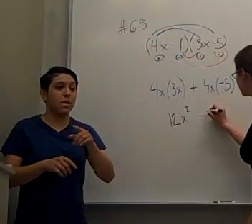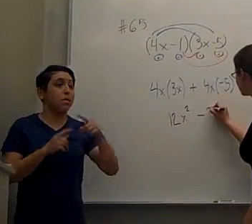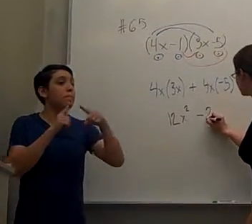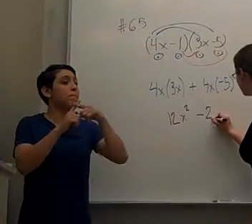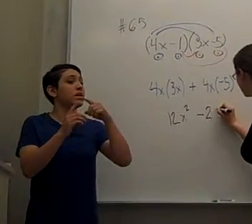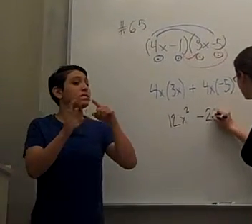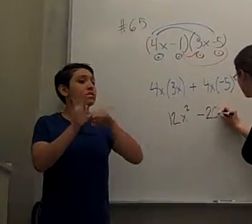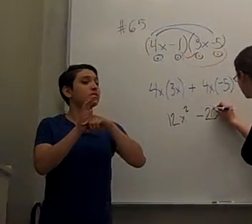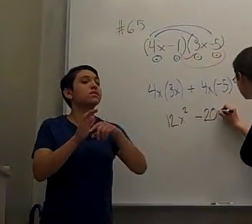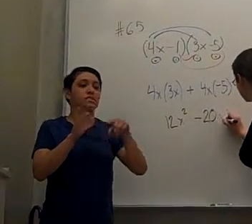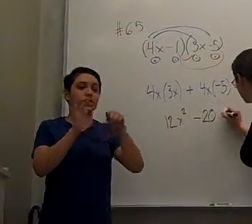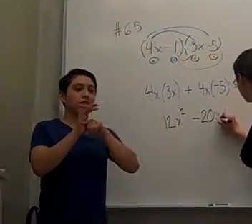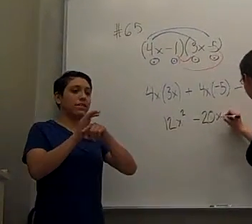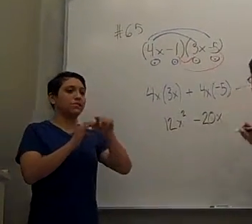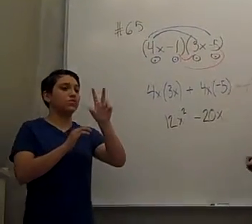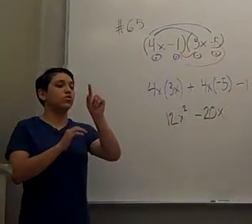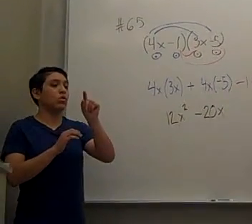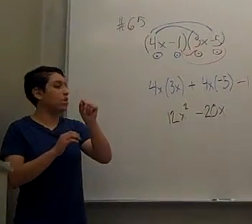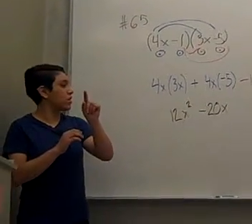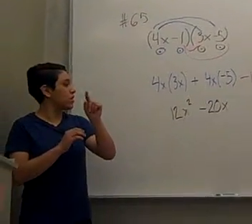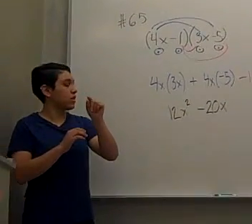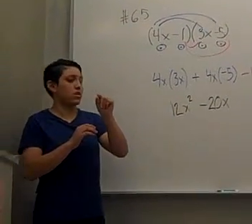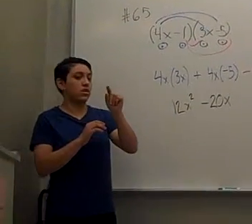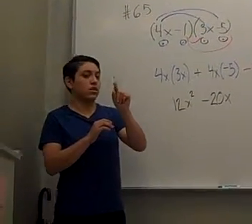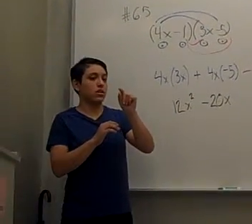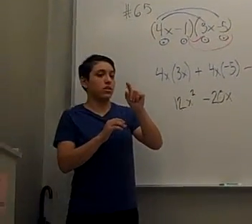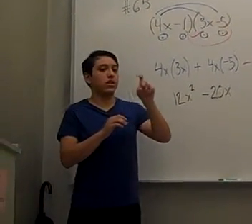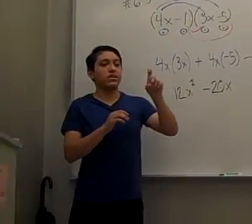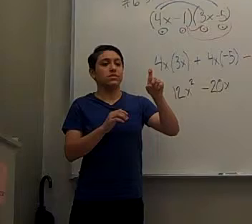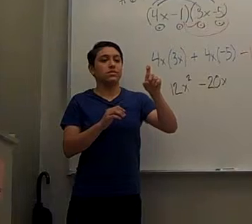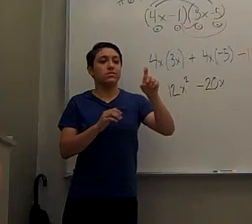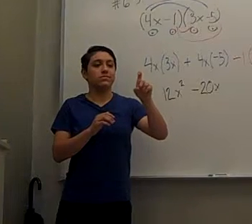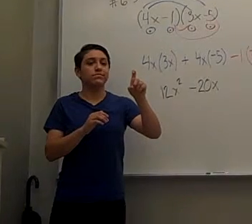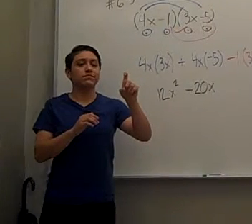is minus 20x. Good.